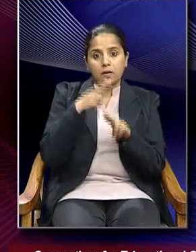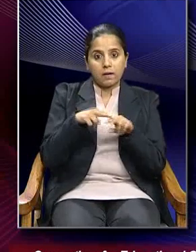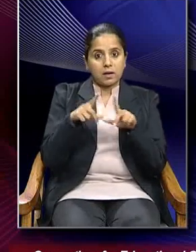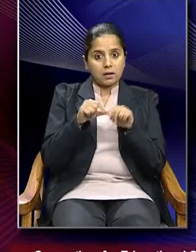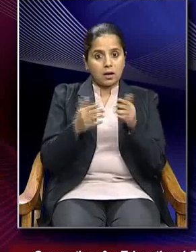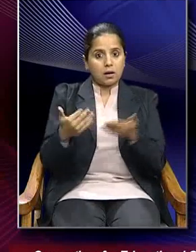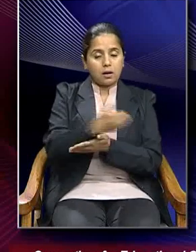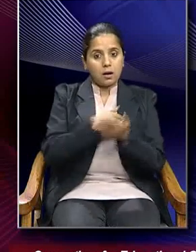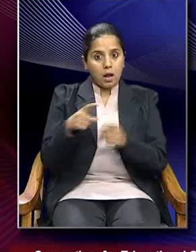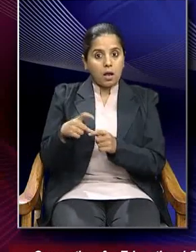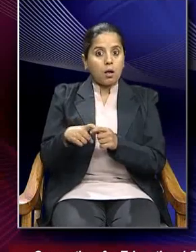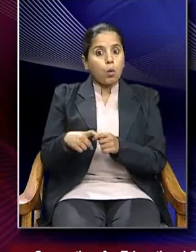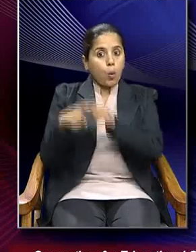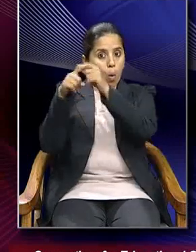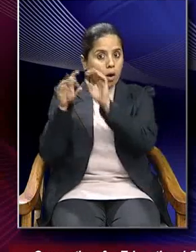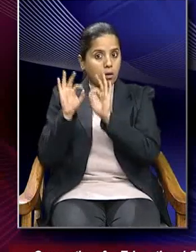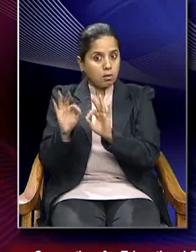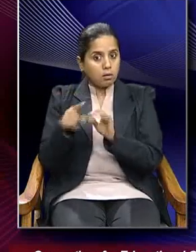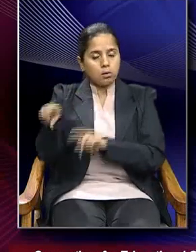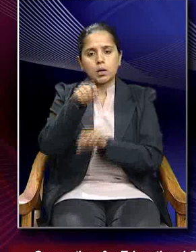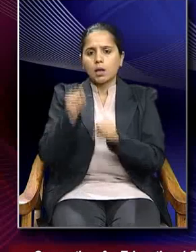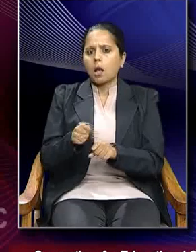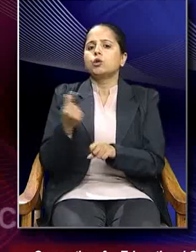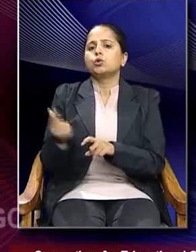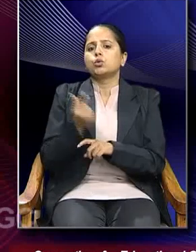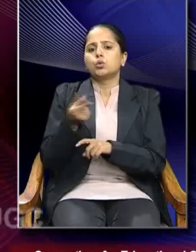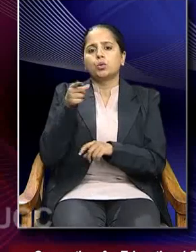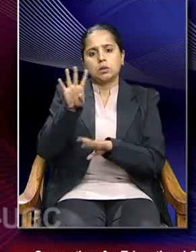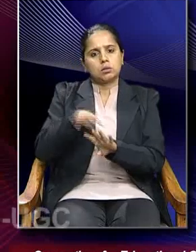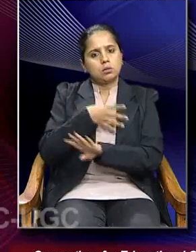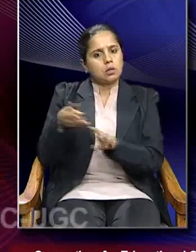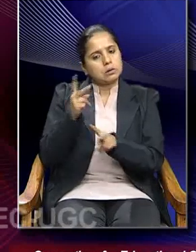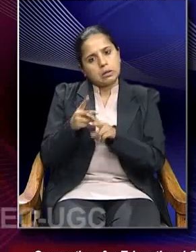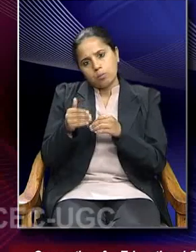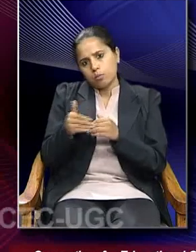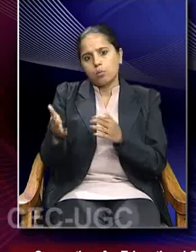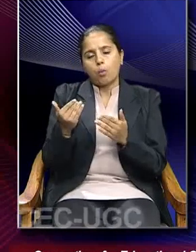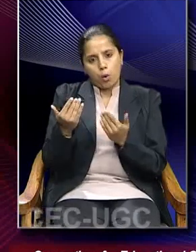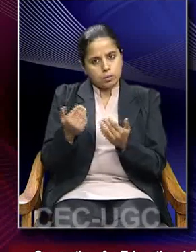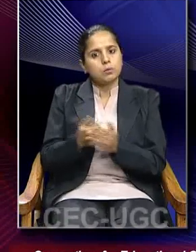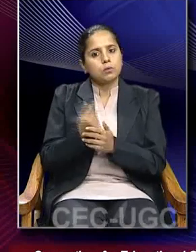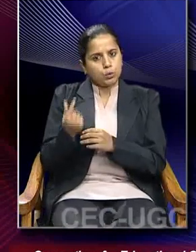is qualitative, you can still use statistical packages like